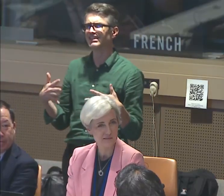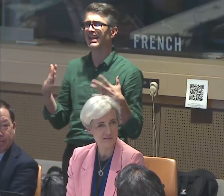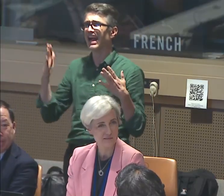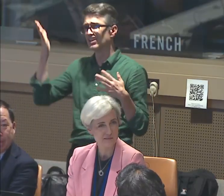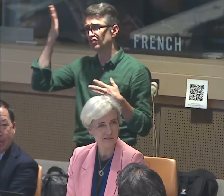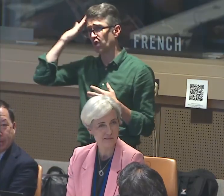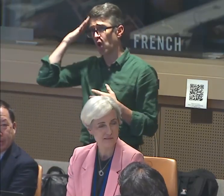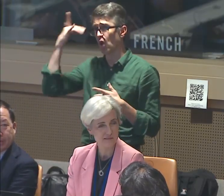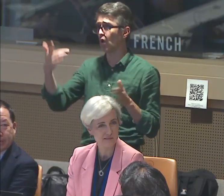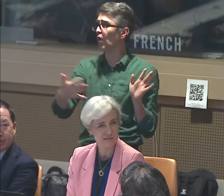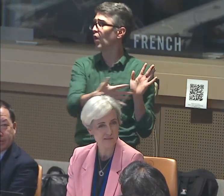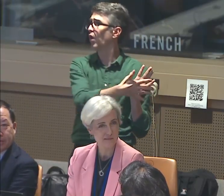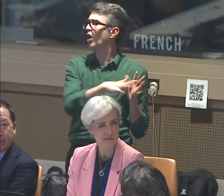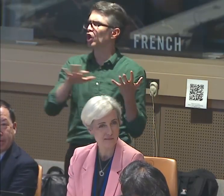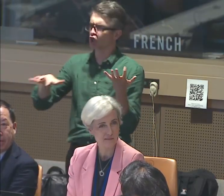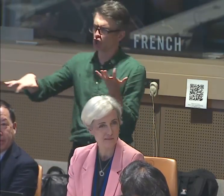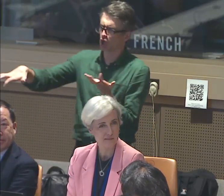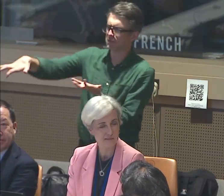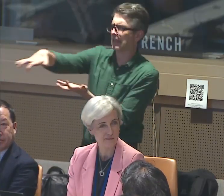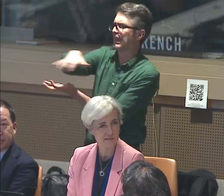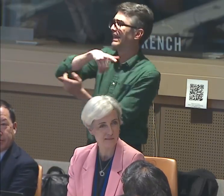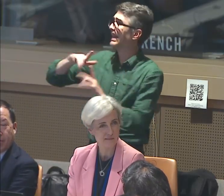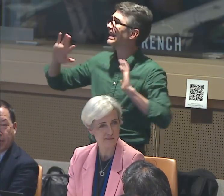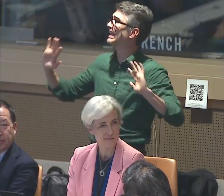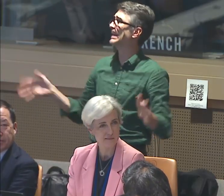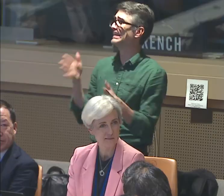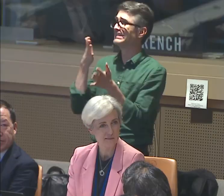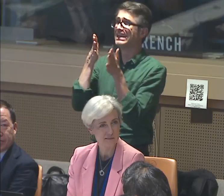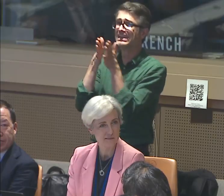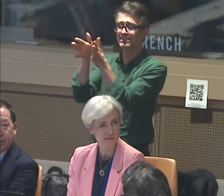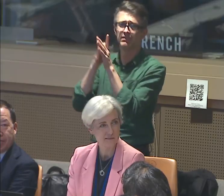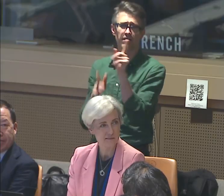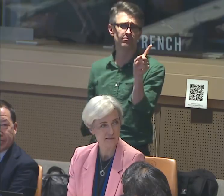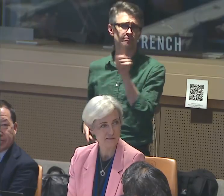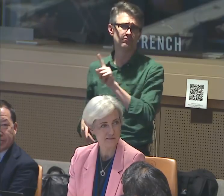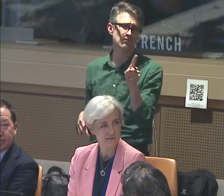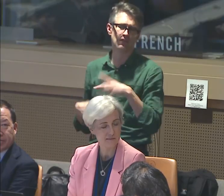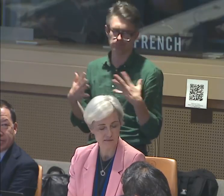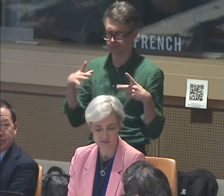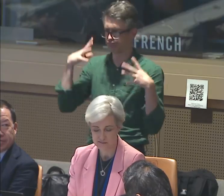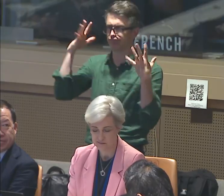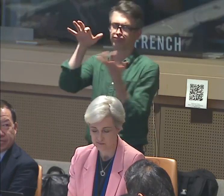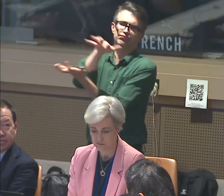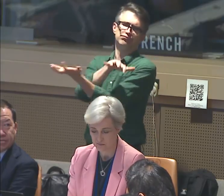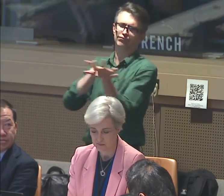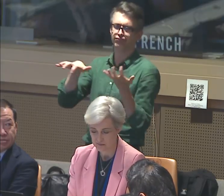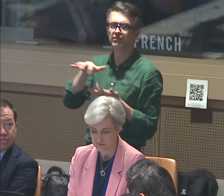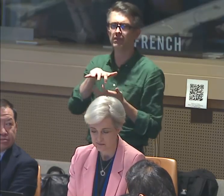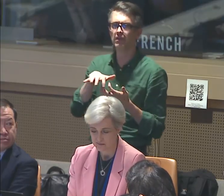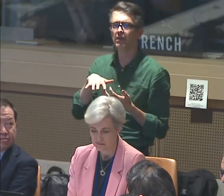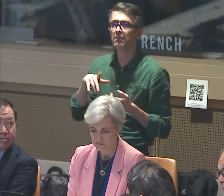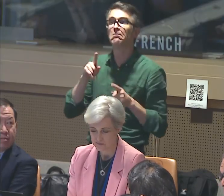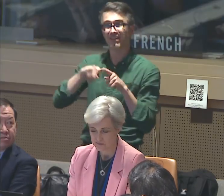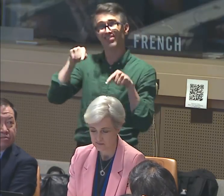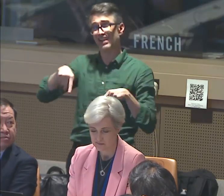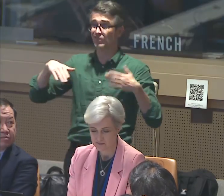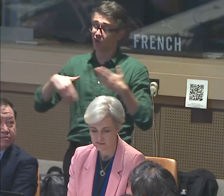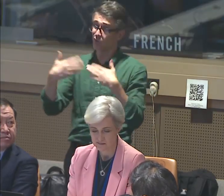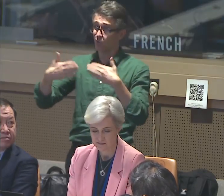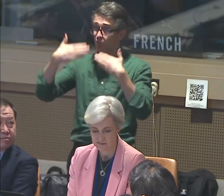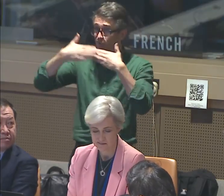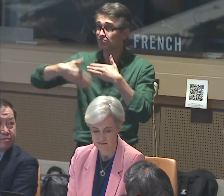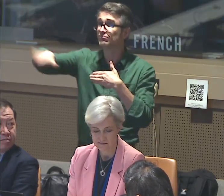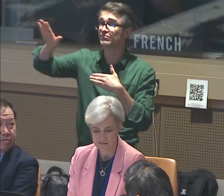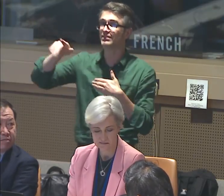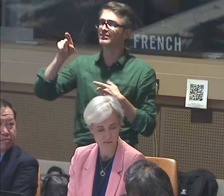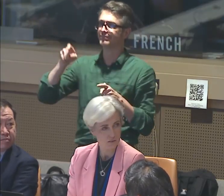issues. We are starting a new journey, I think, from this roadmap and this public consultation. We are really looking forward receiving